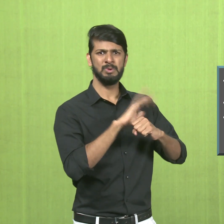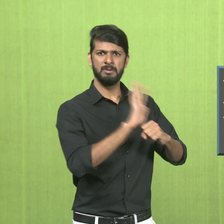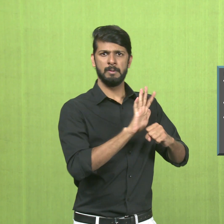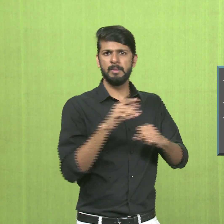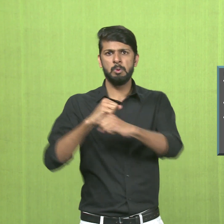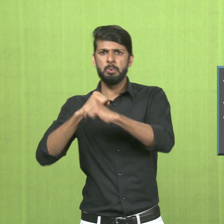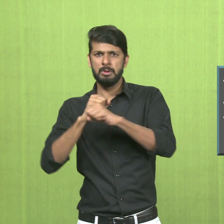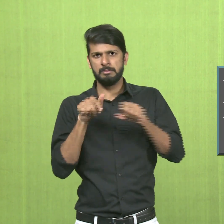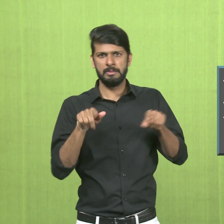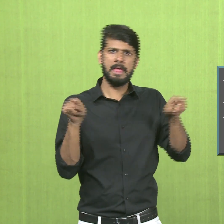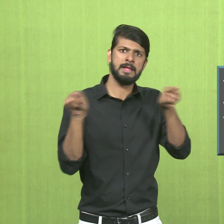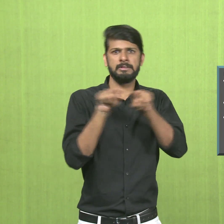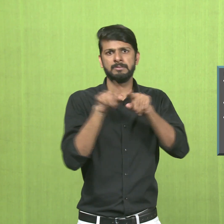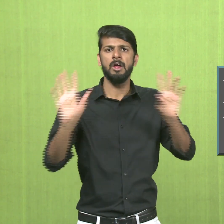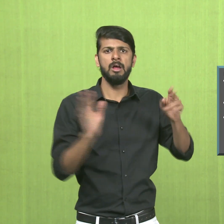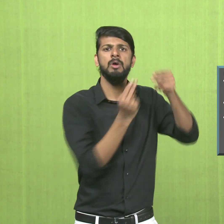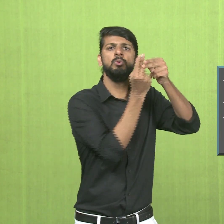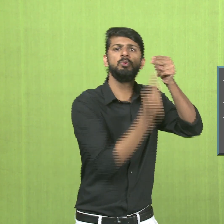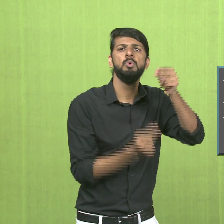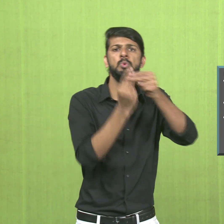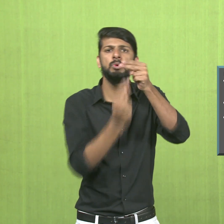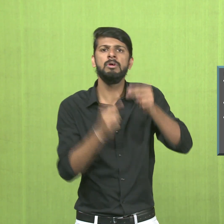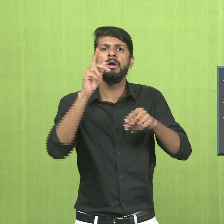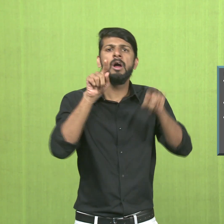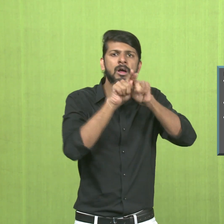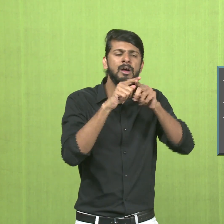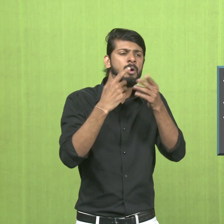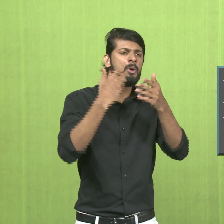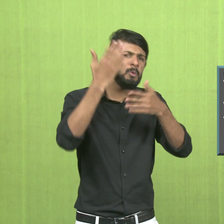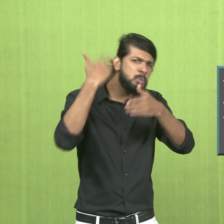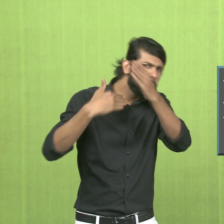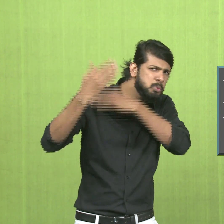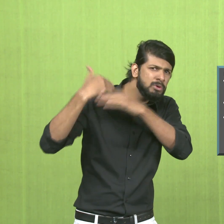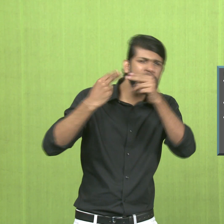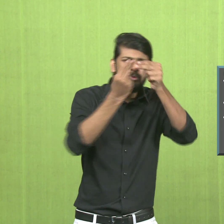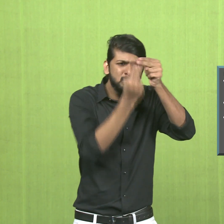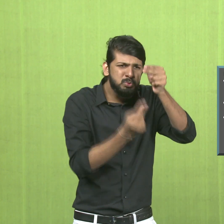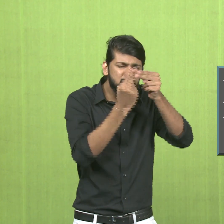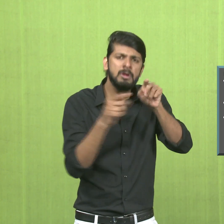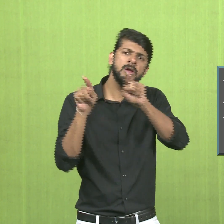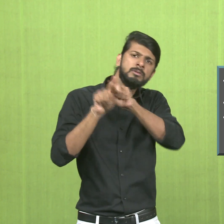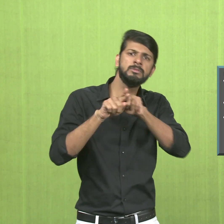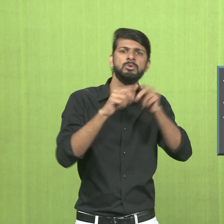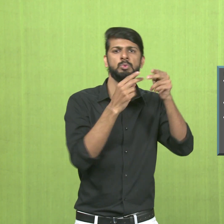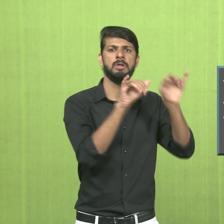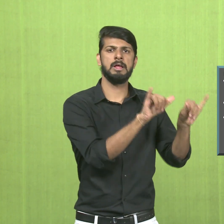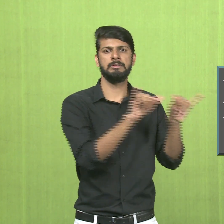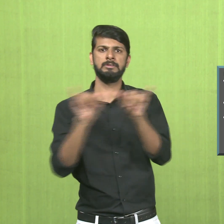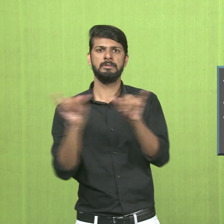You would see both the paintings in the picture have a lot of animals, specifically